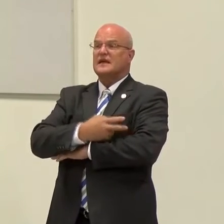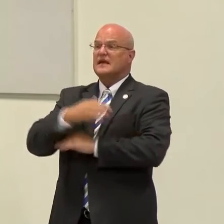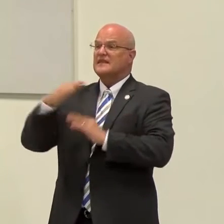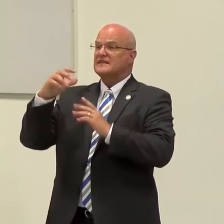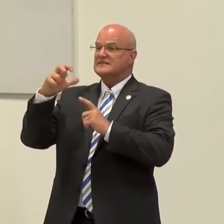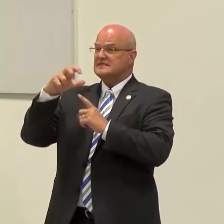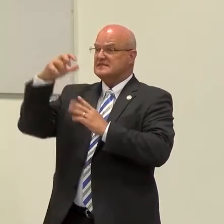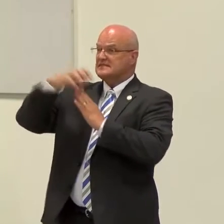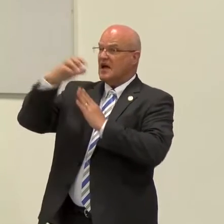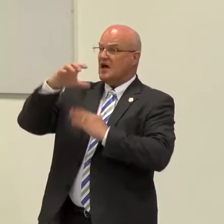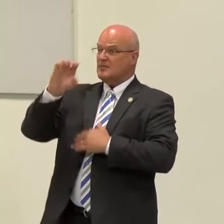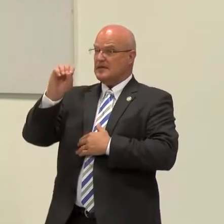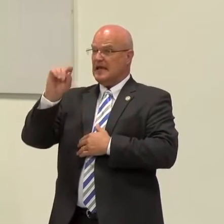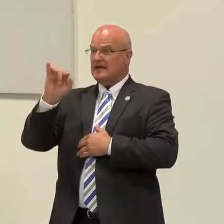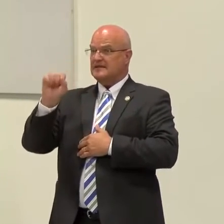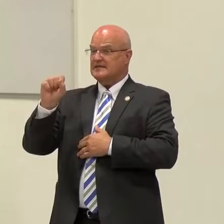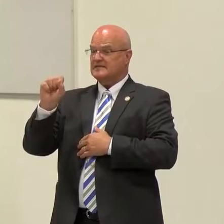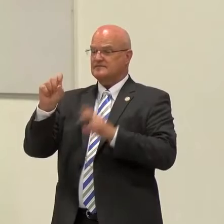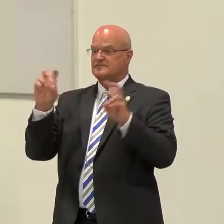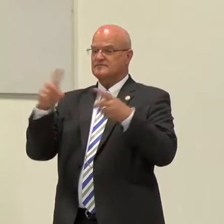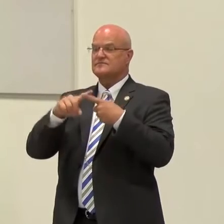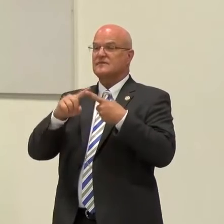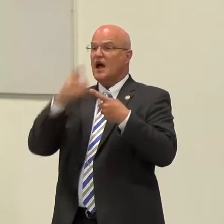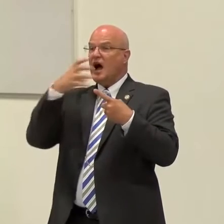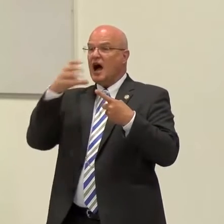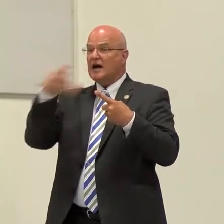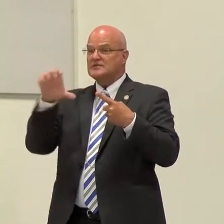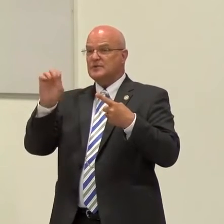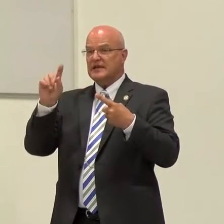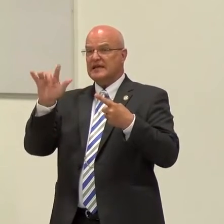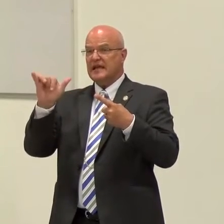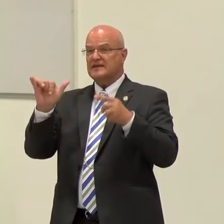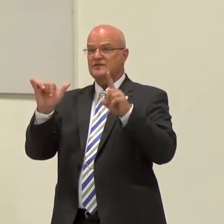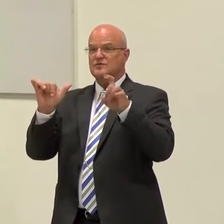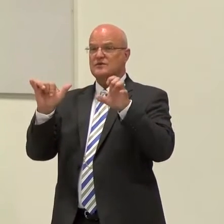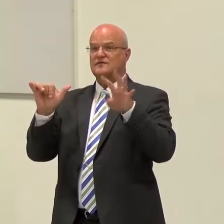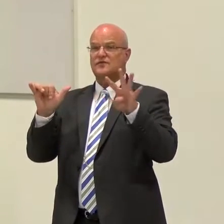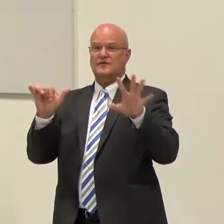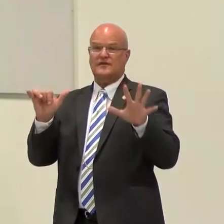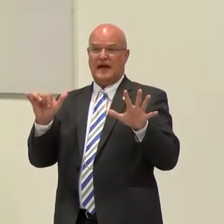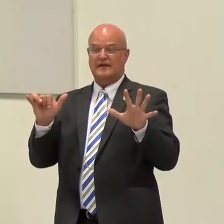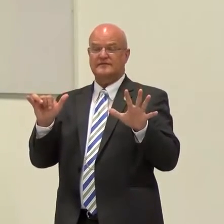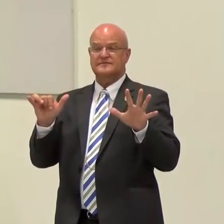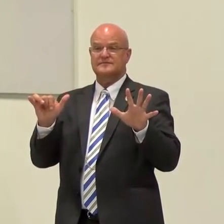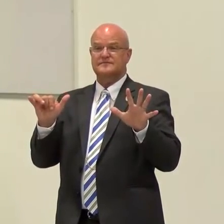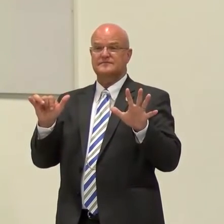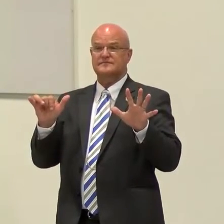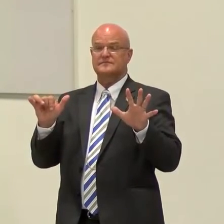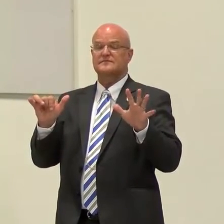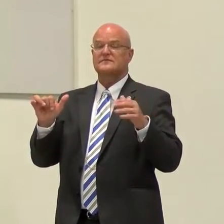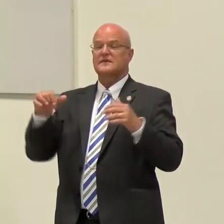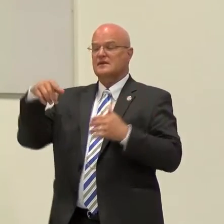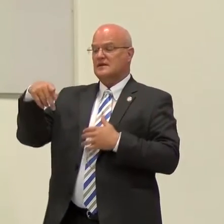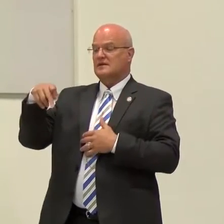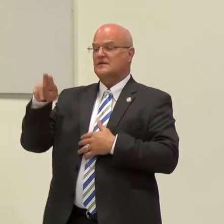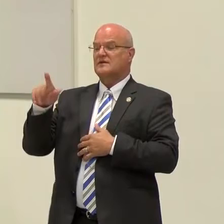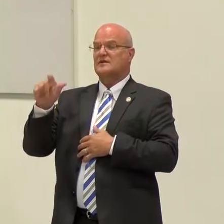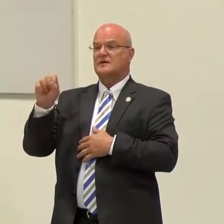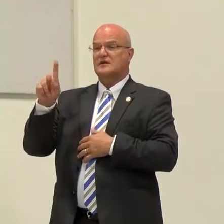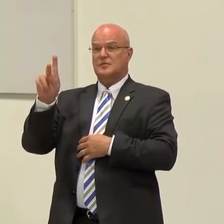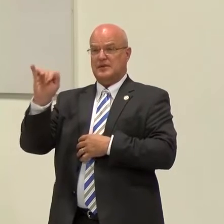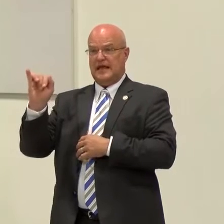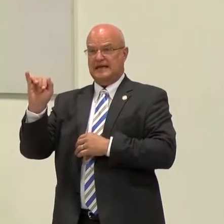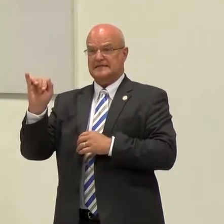top counties are Hot Spring County with 145. You had Pulaski